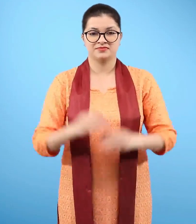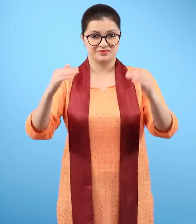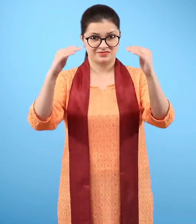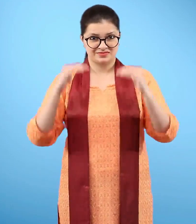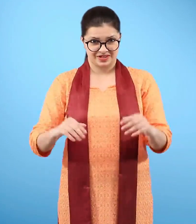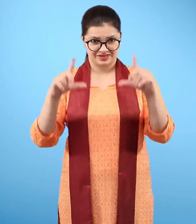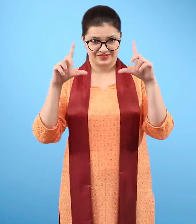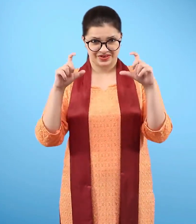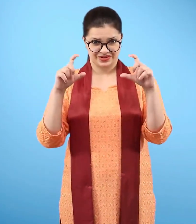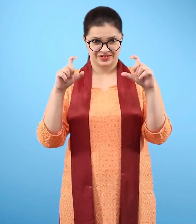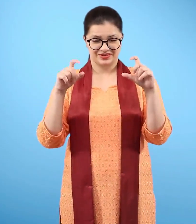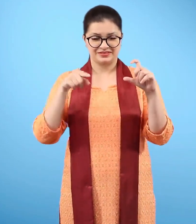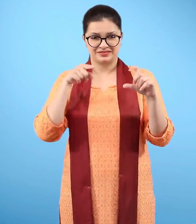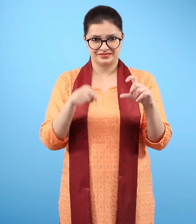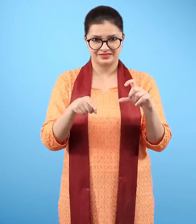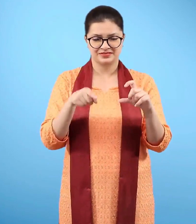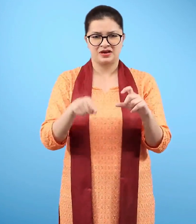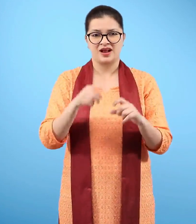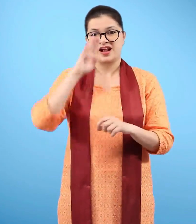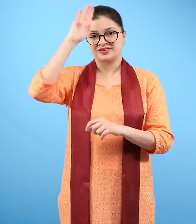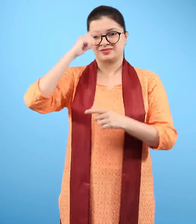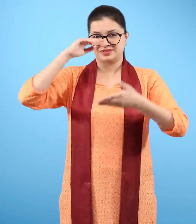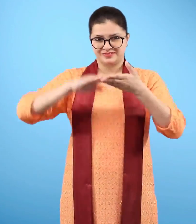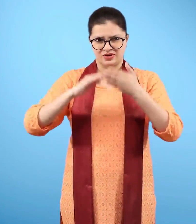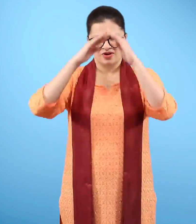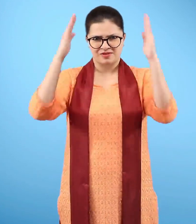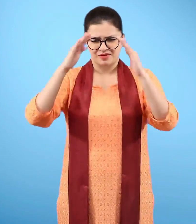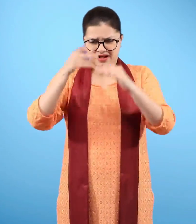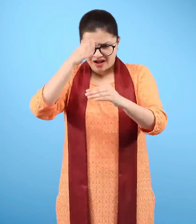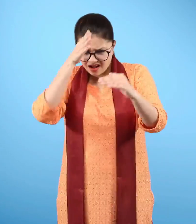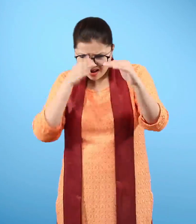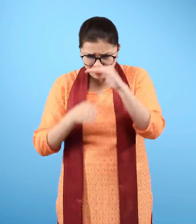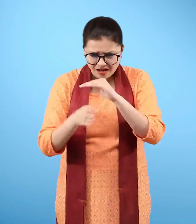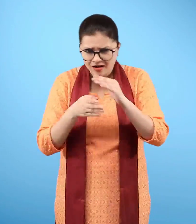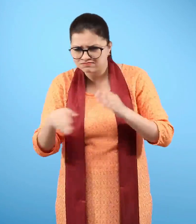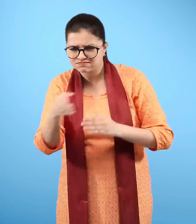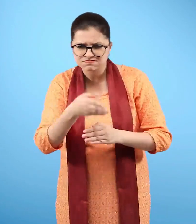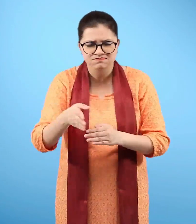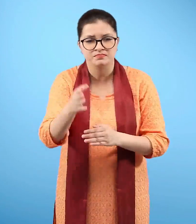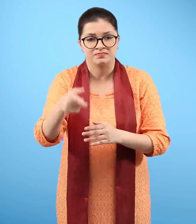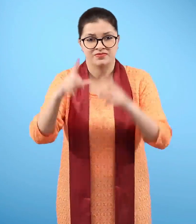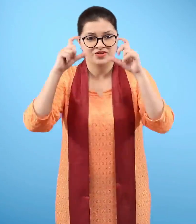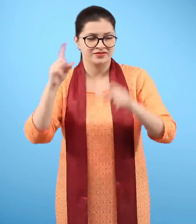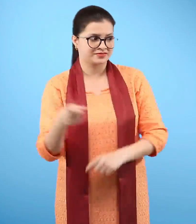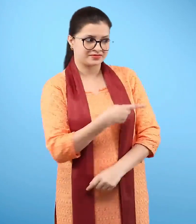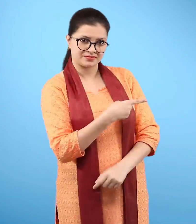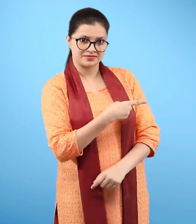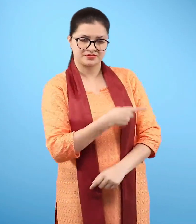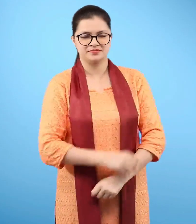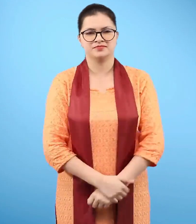Marked in the sequence from the right. Below the text is a picture of inside Rang Mahal and